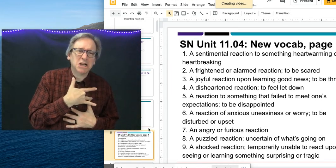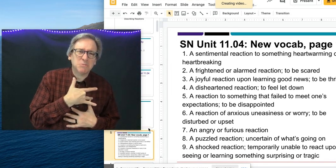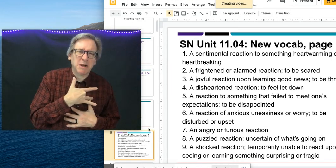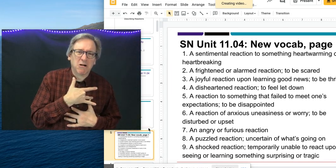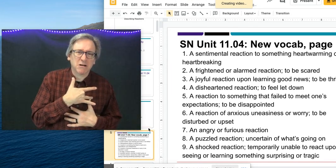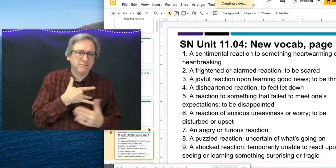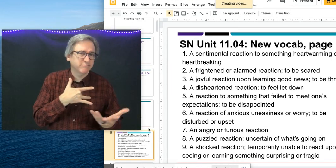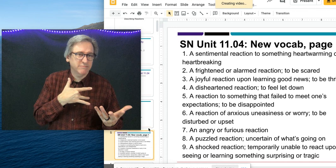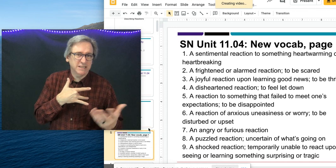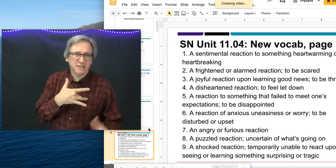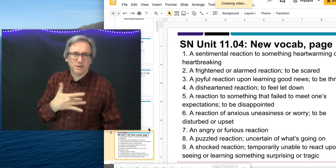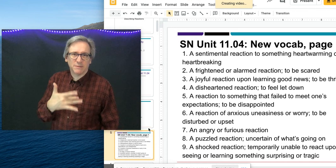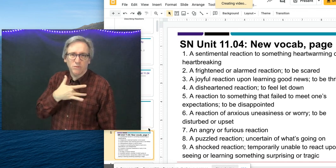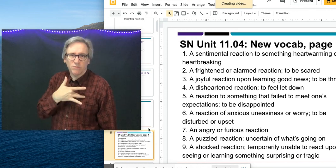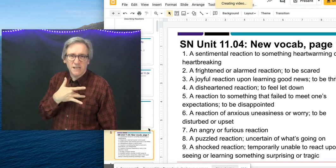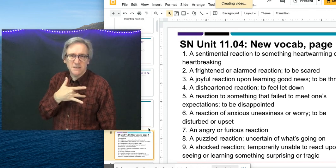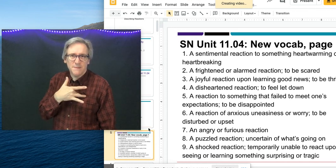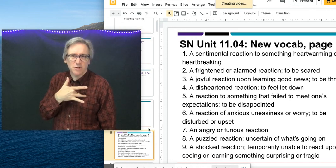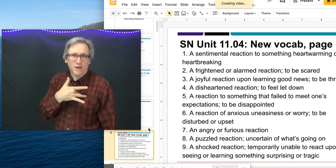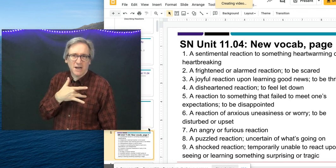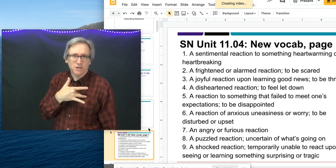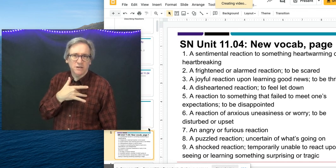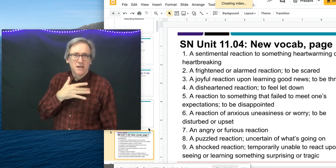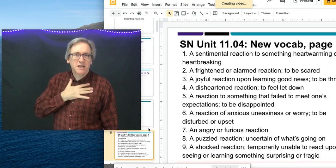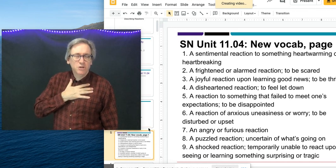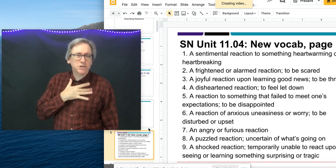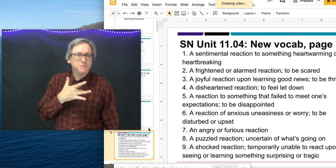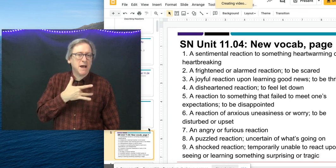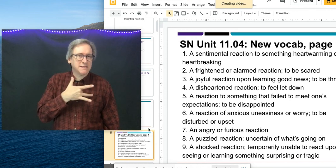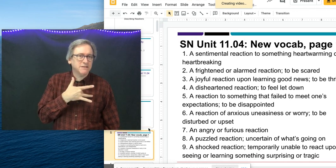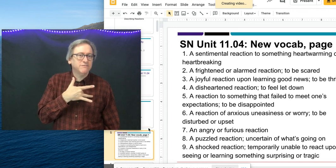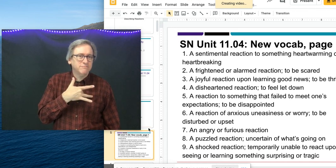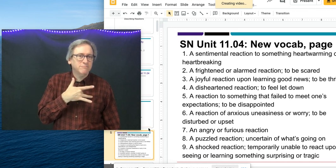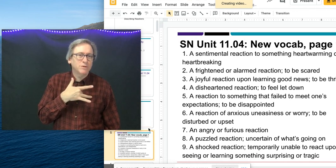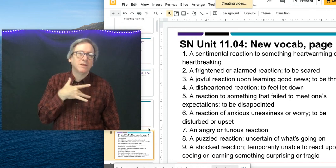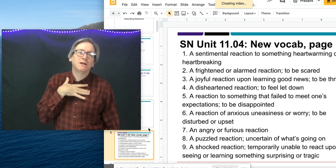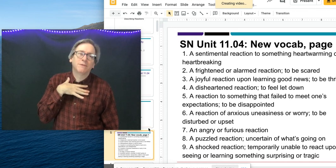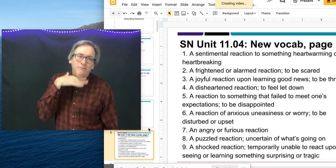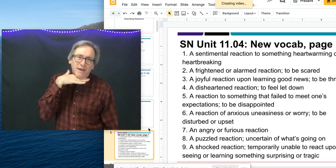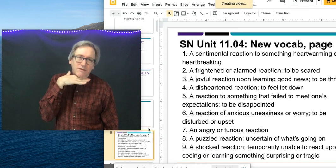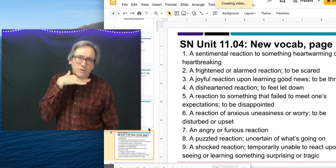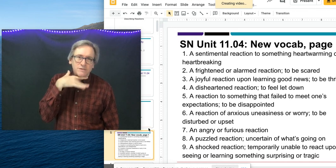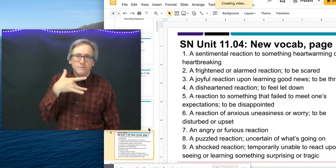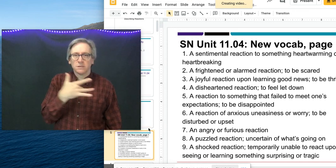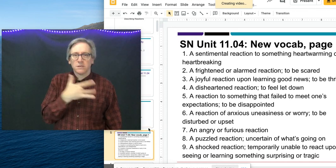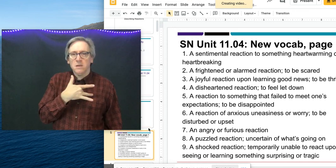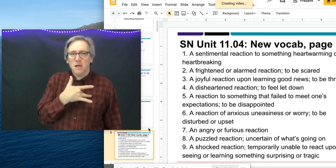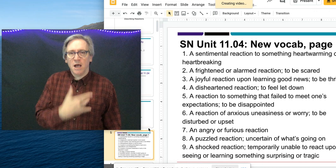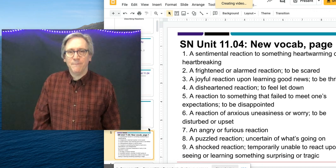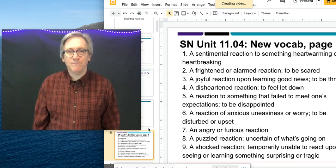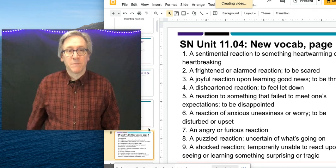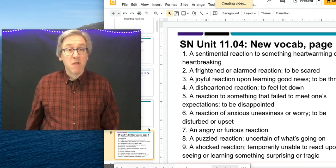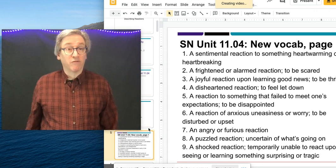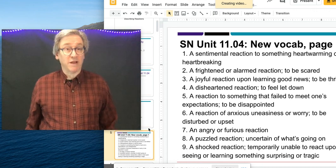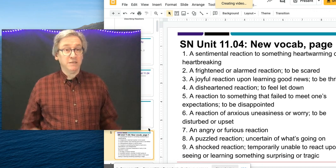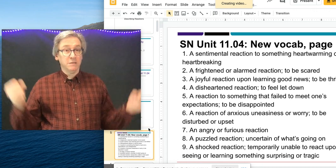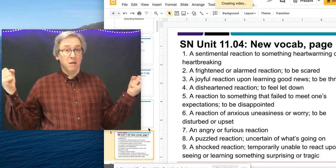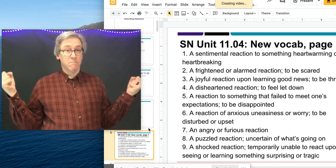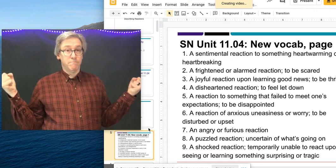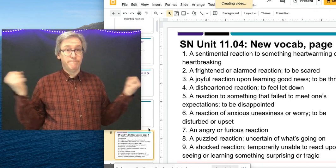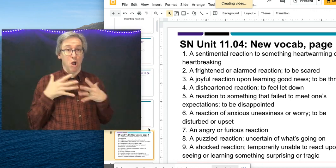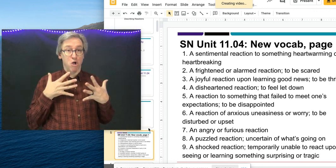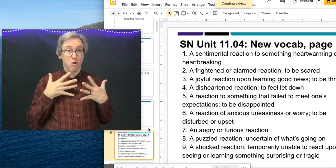it touched my heart. Easiest way. Sentimental reaction. Usually it's positive with a little bit of pathos.